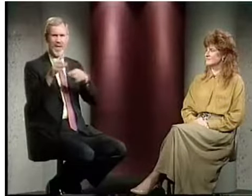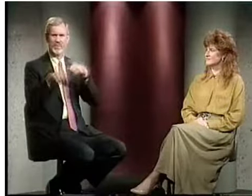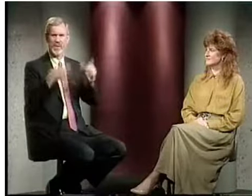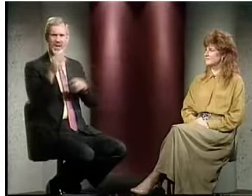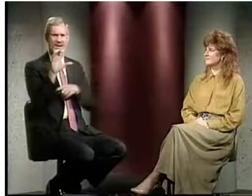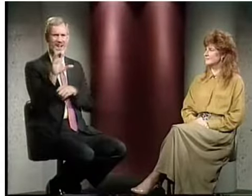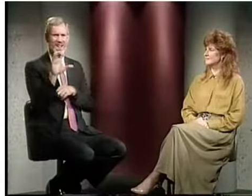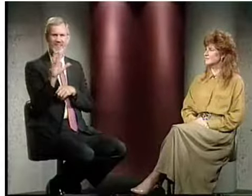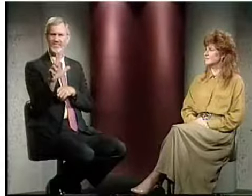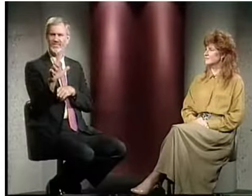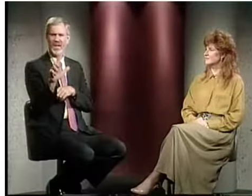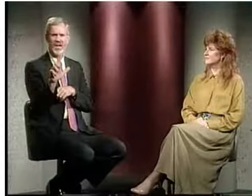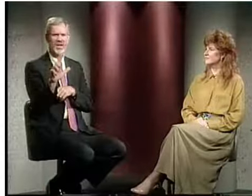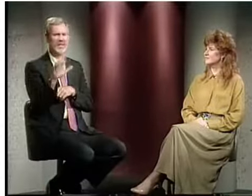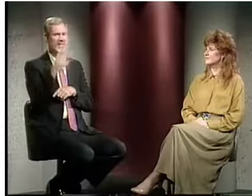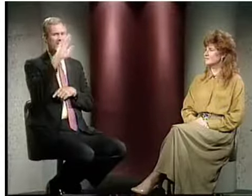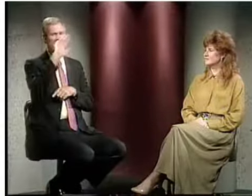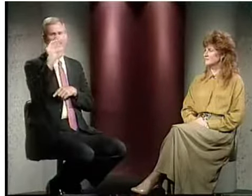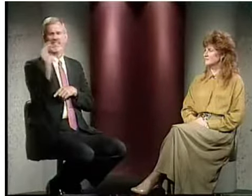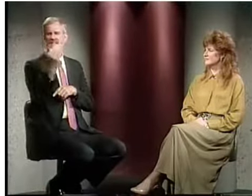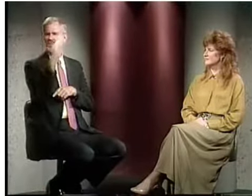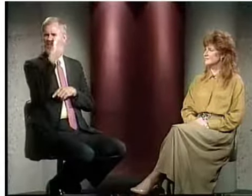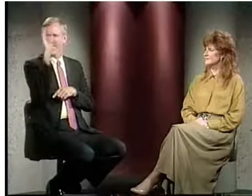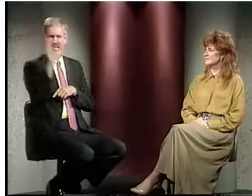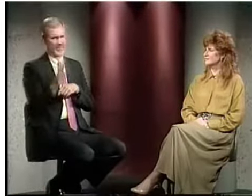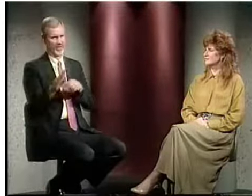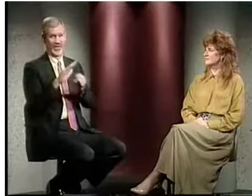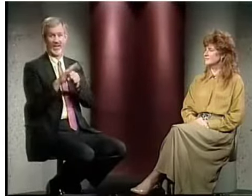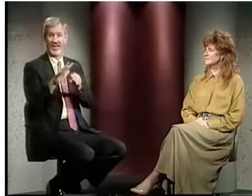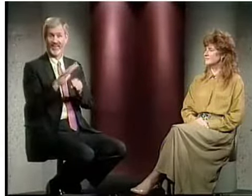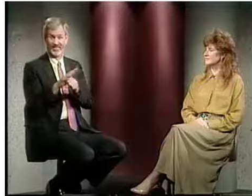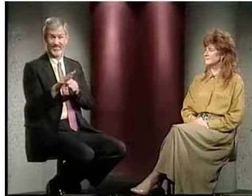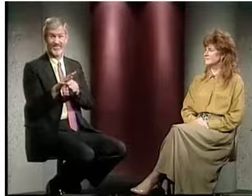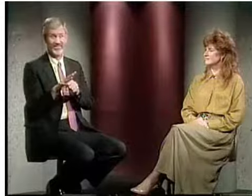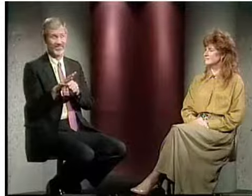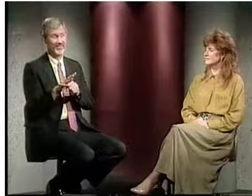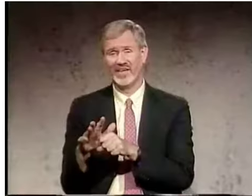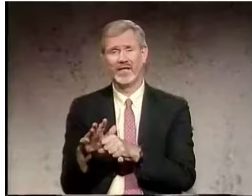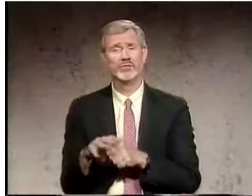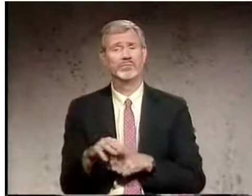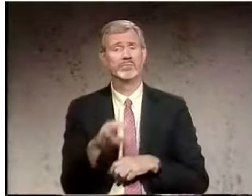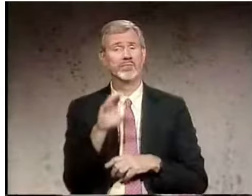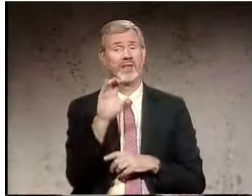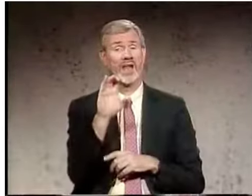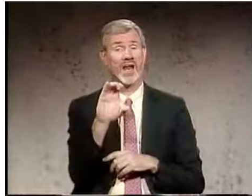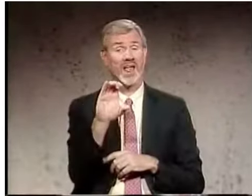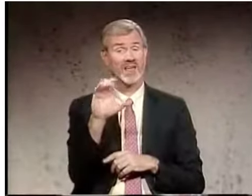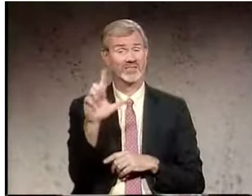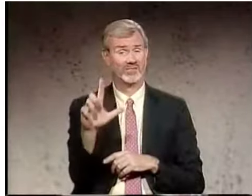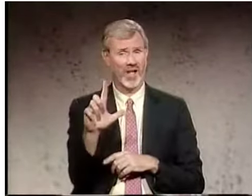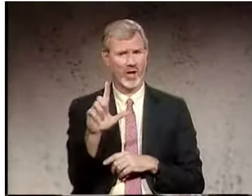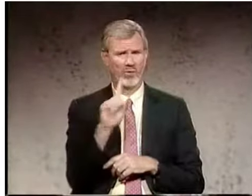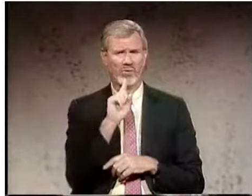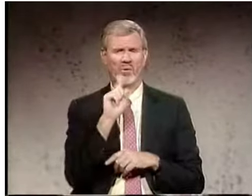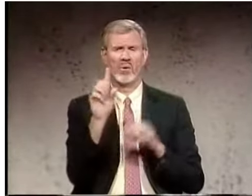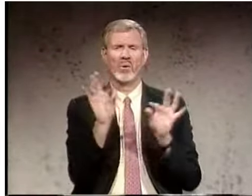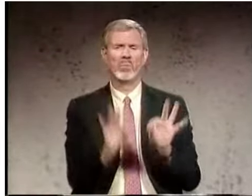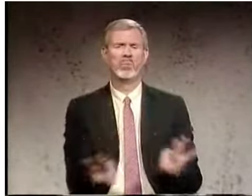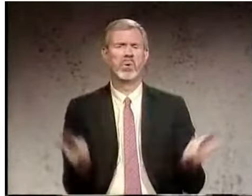we have done a lot of classifiers, but it's never enough. Classifiers